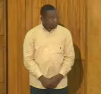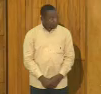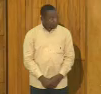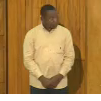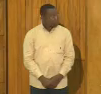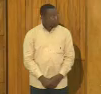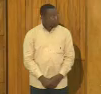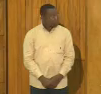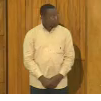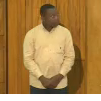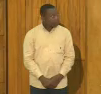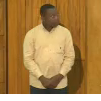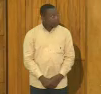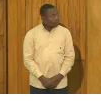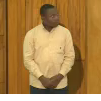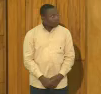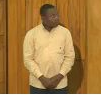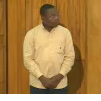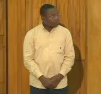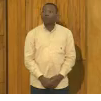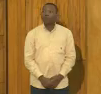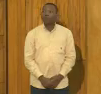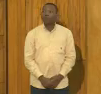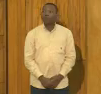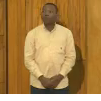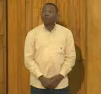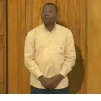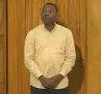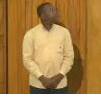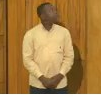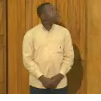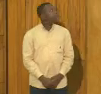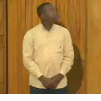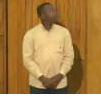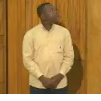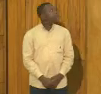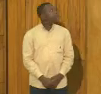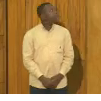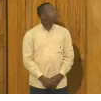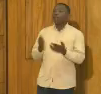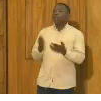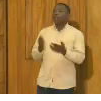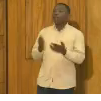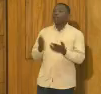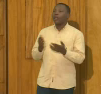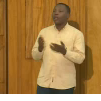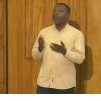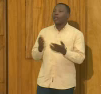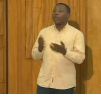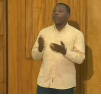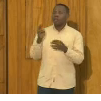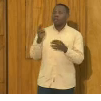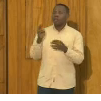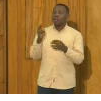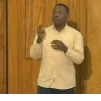Please, next slide. Okay. Now, the key terminology we need to know about this study is that we